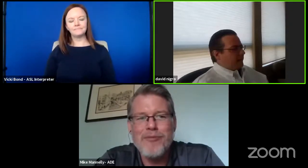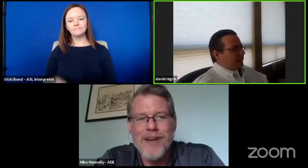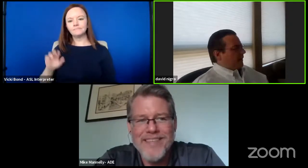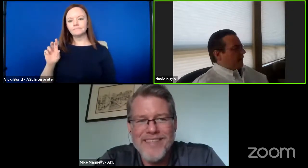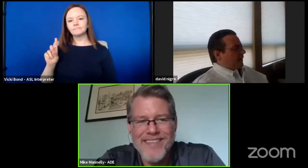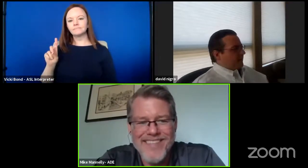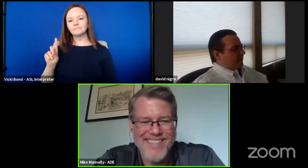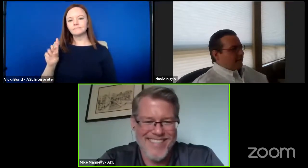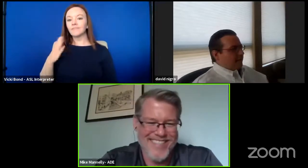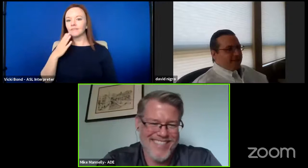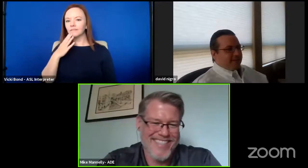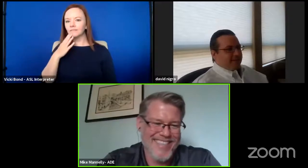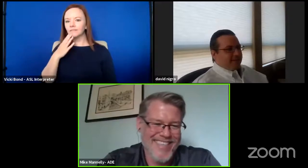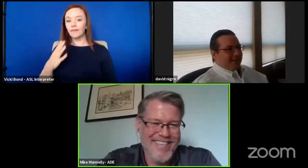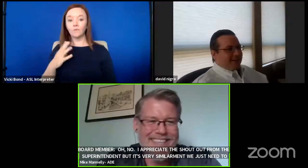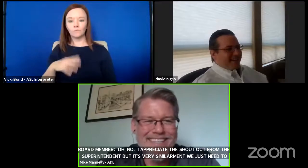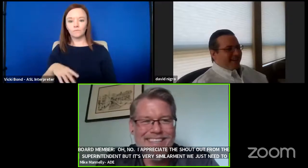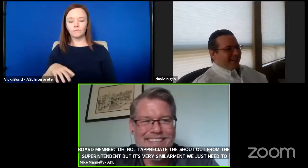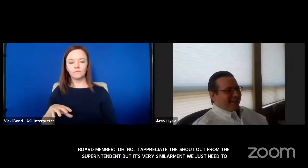Thank you, Mike.